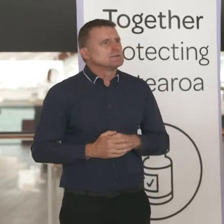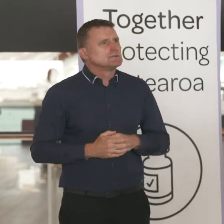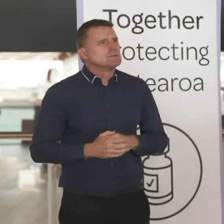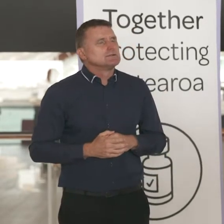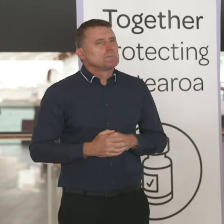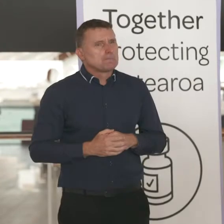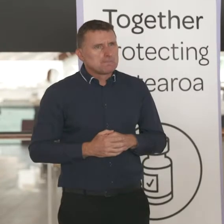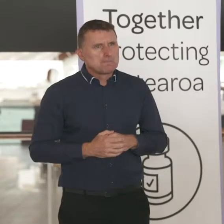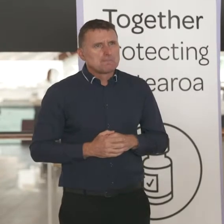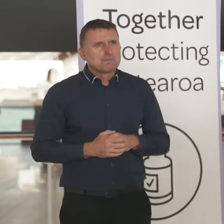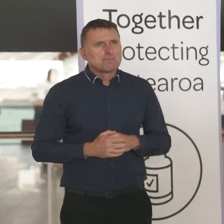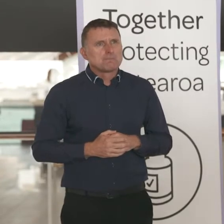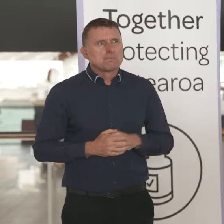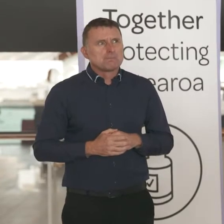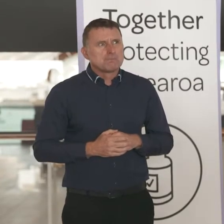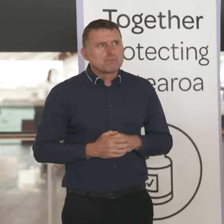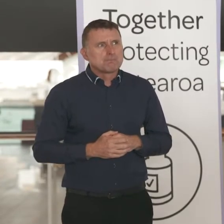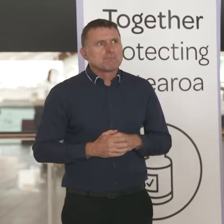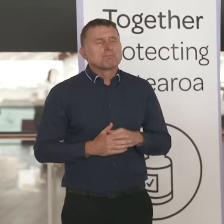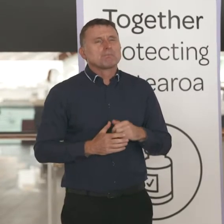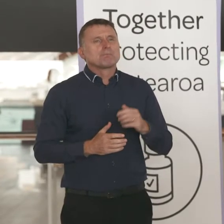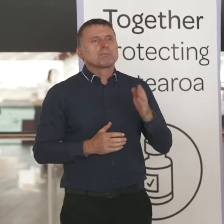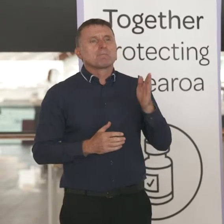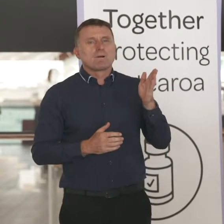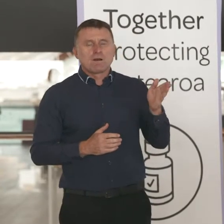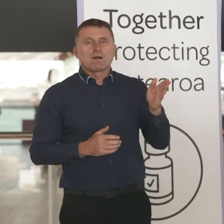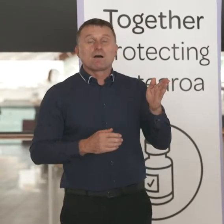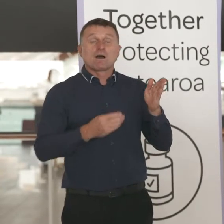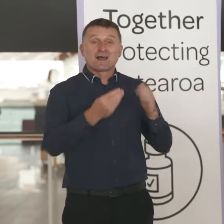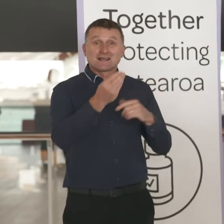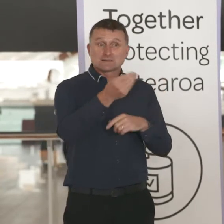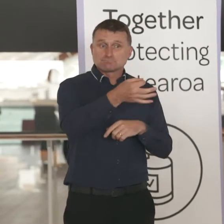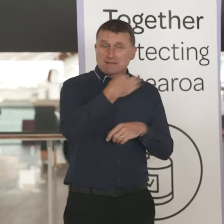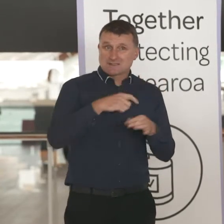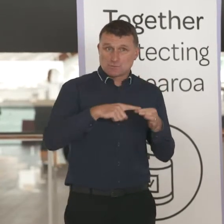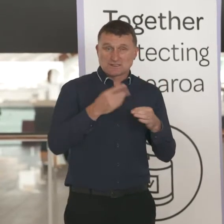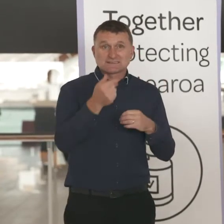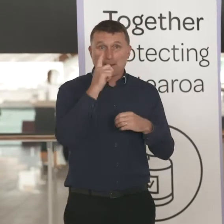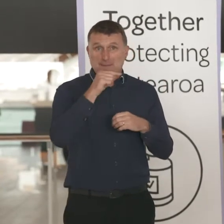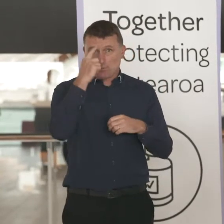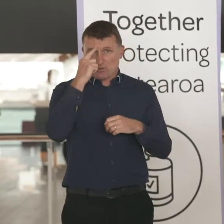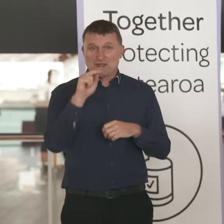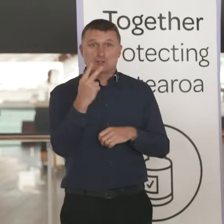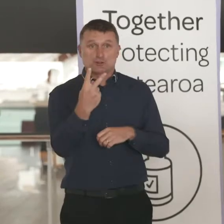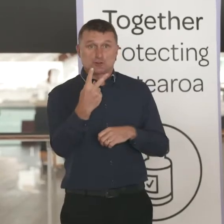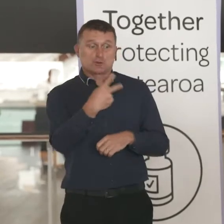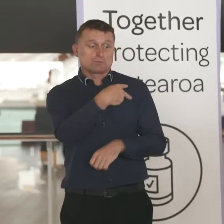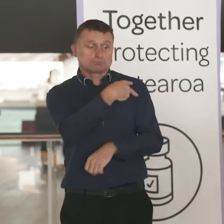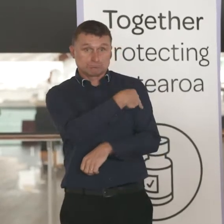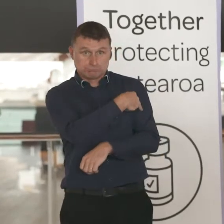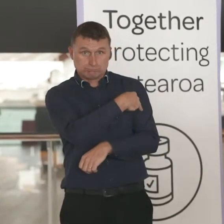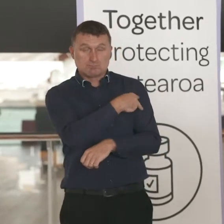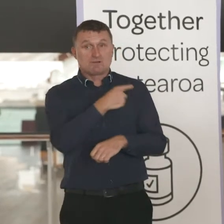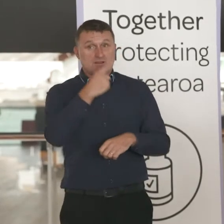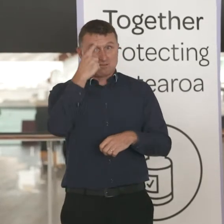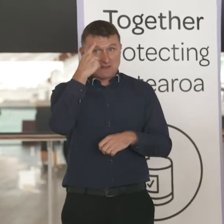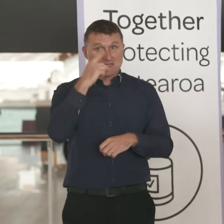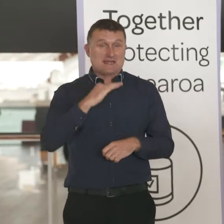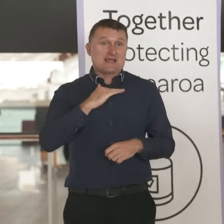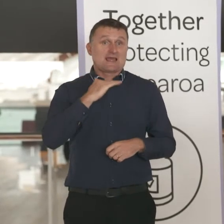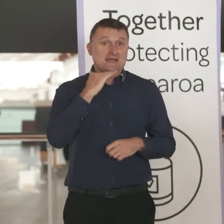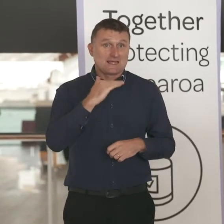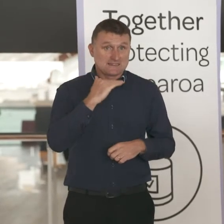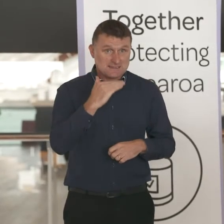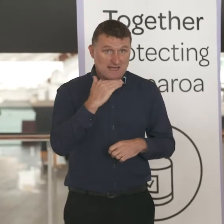still believing receiving 2 doses is enough to do their part? Don't think anything. So the question is, if you've only had